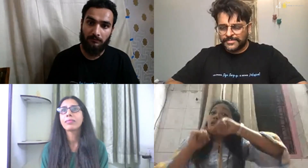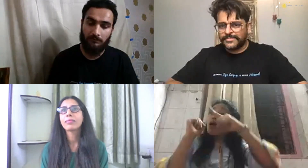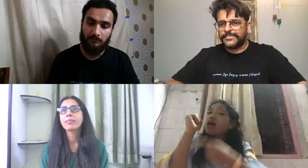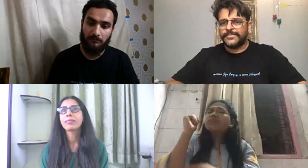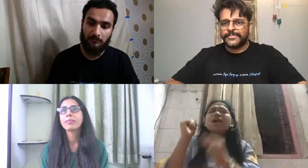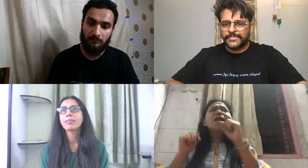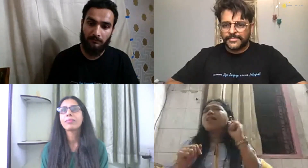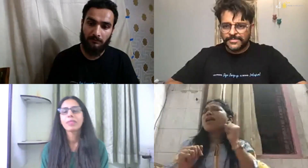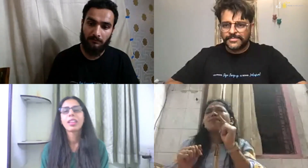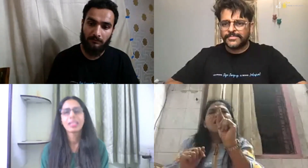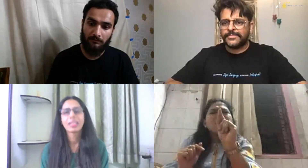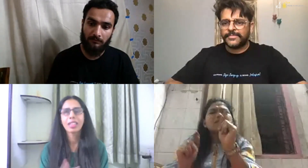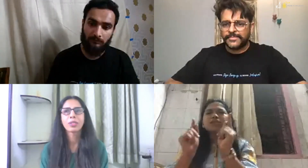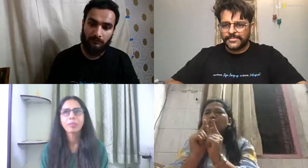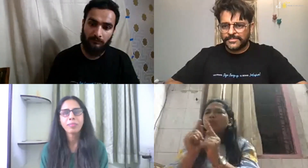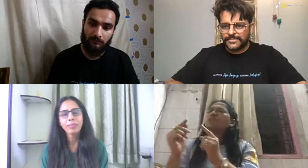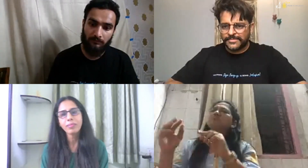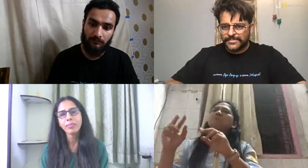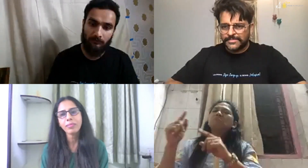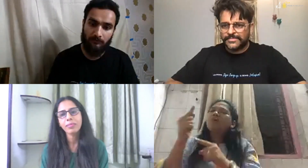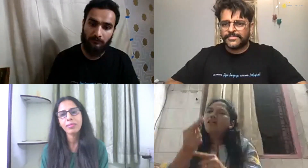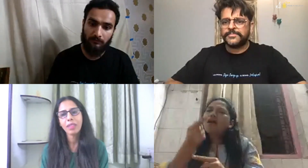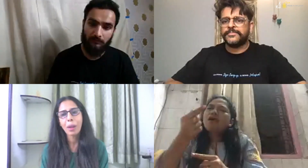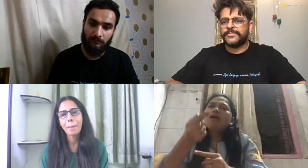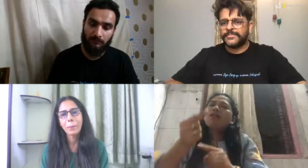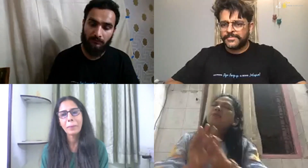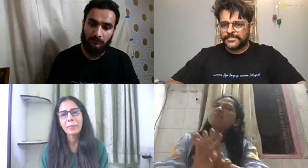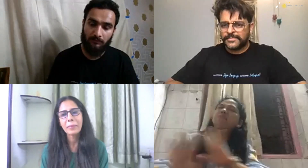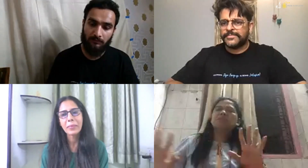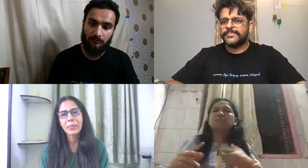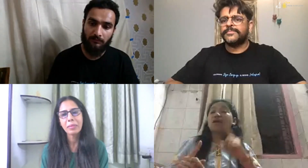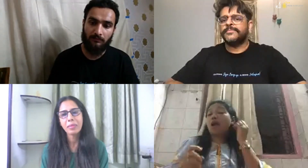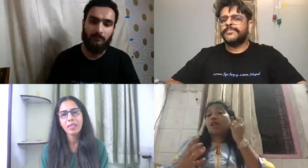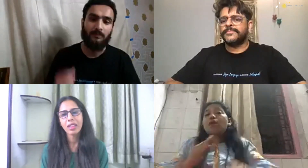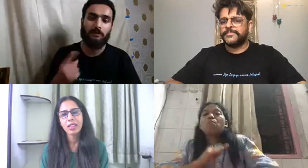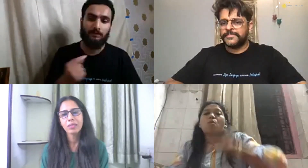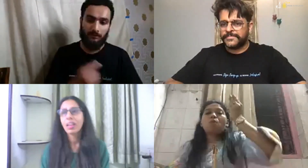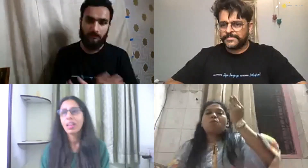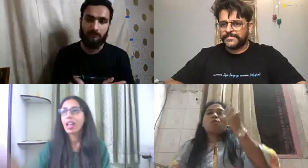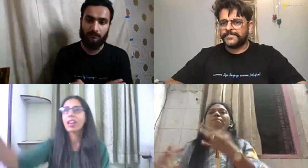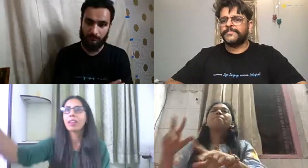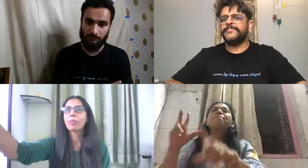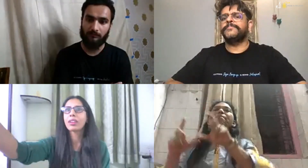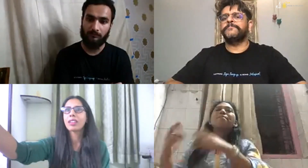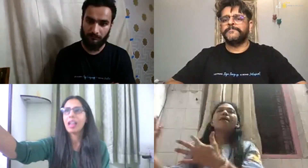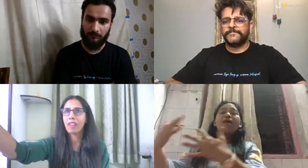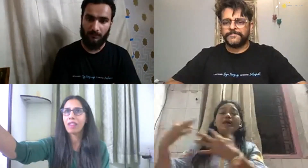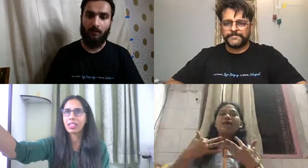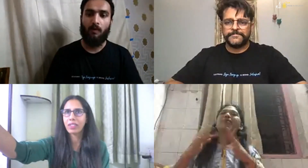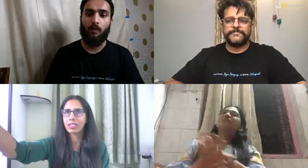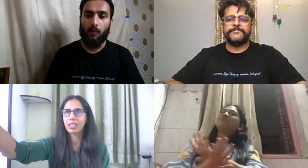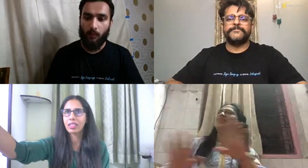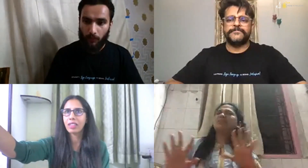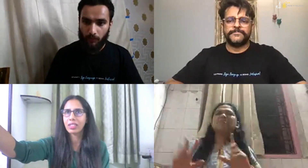been concentrating on my tailoring work. So at the end, I could rarely meet with the deaf people. So it's